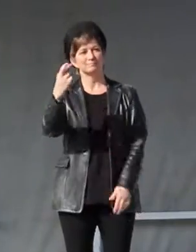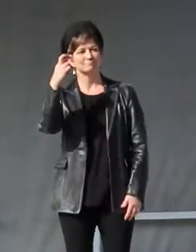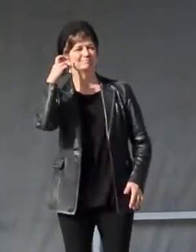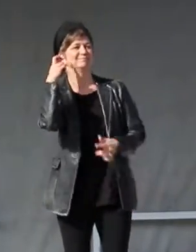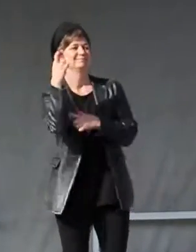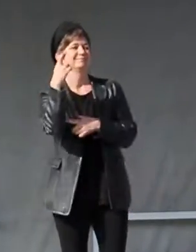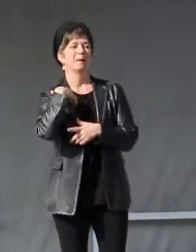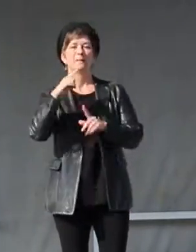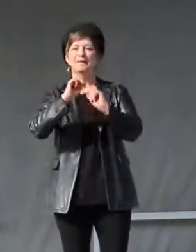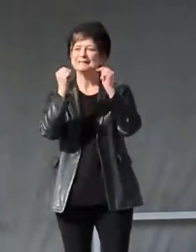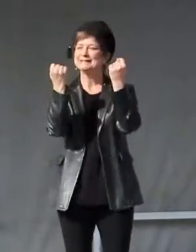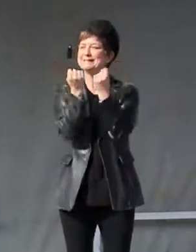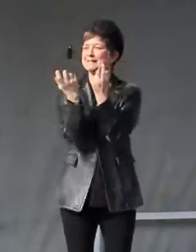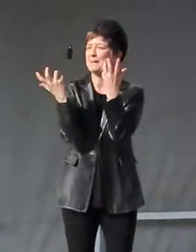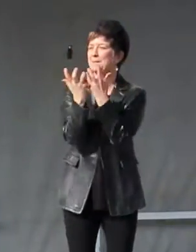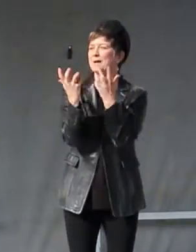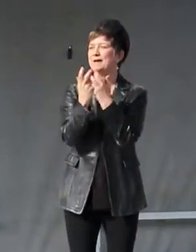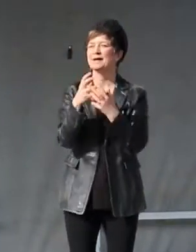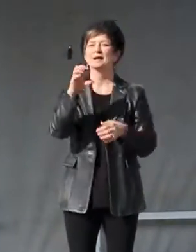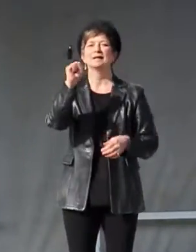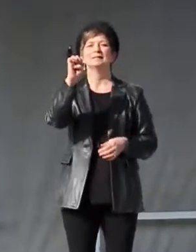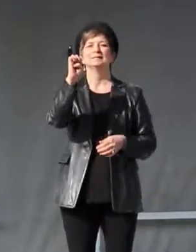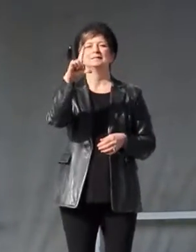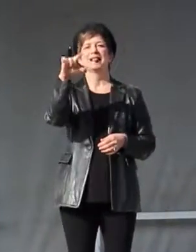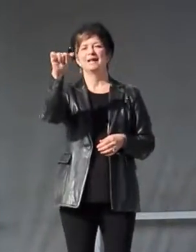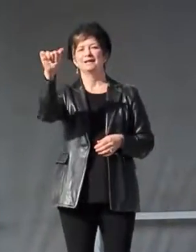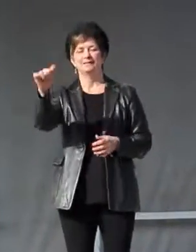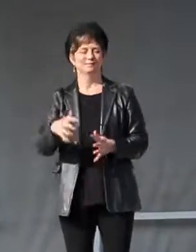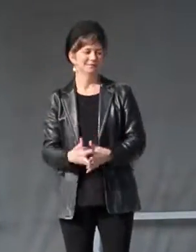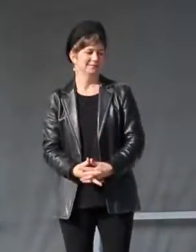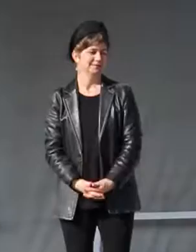my teammate, Salima Suswell.